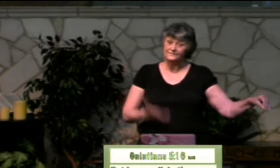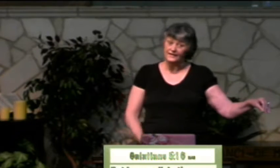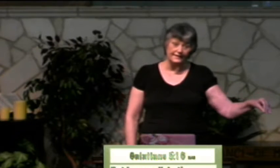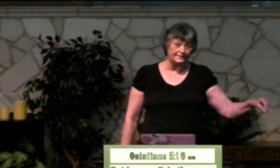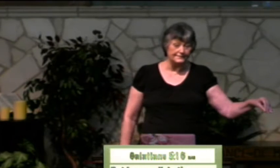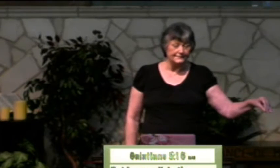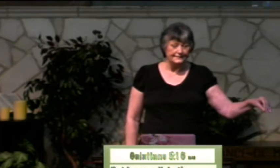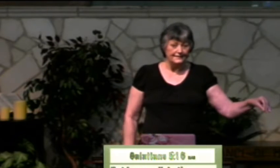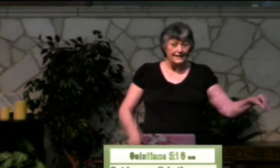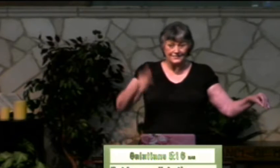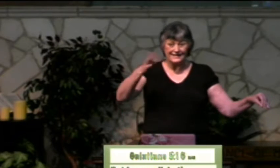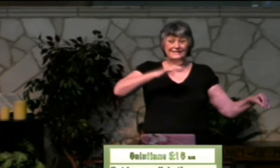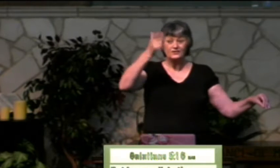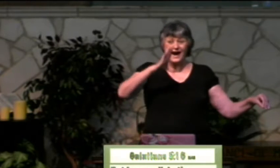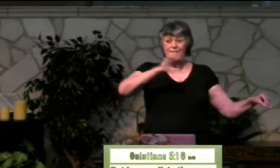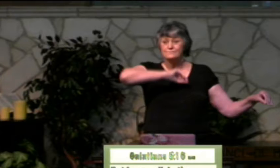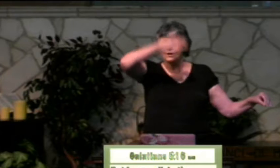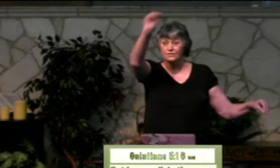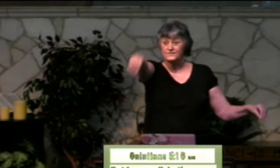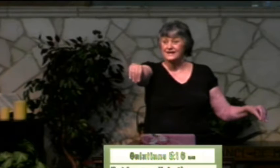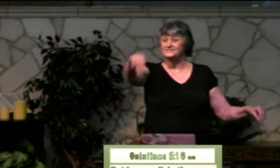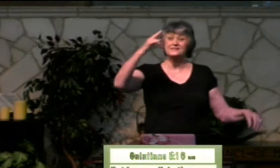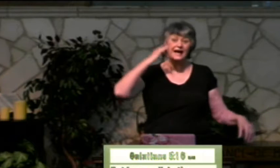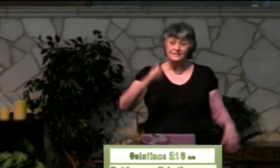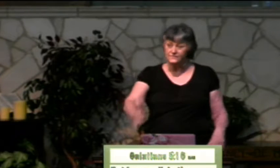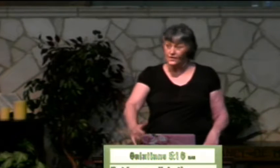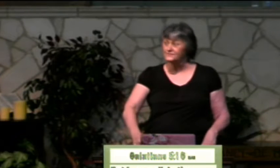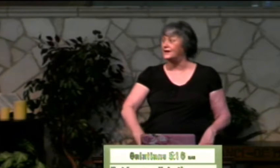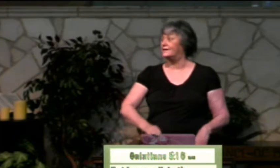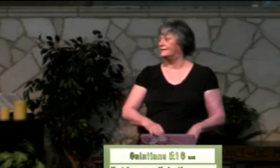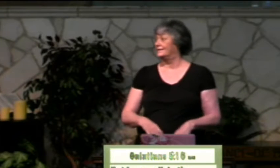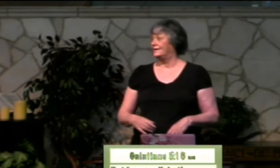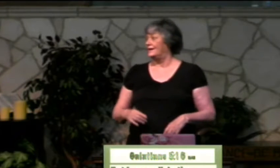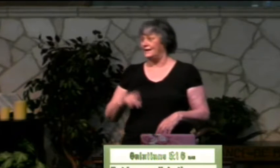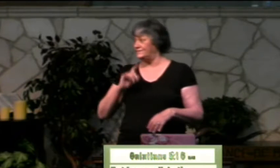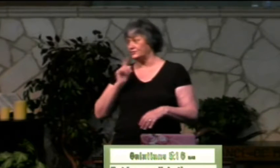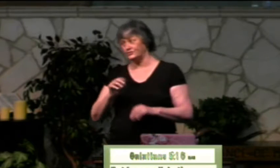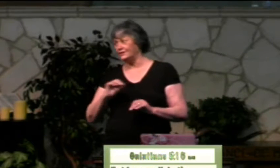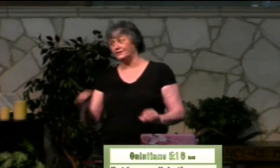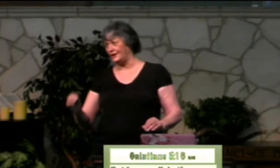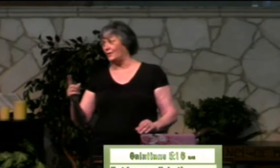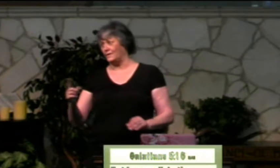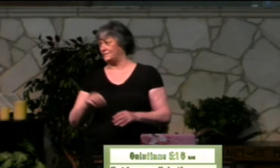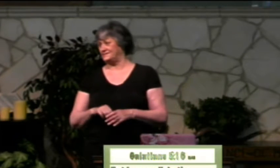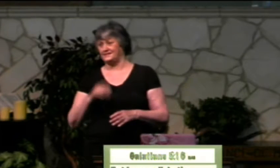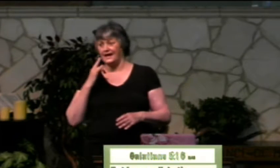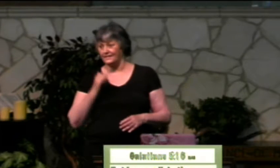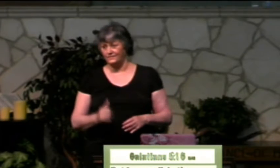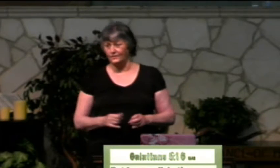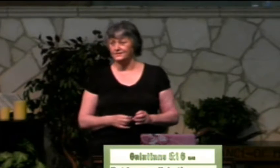there. And then God moved us to California, and for sure, no one was in California.